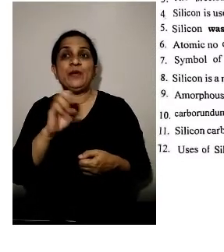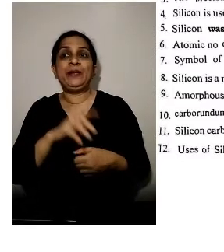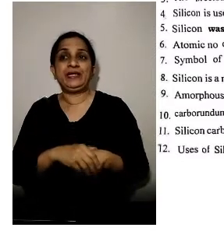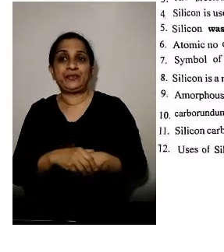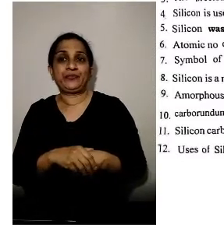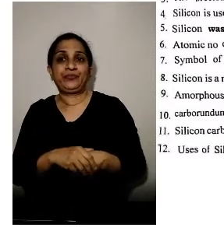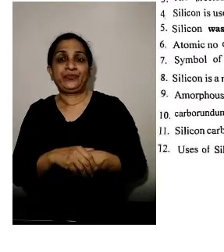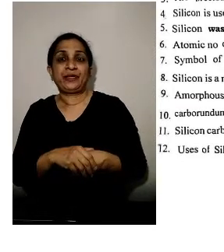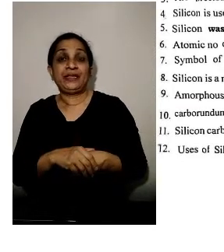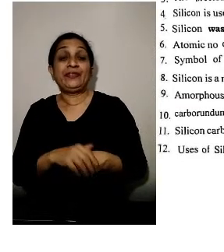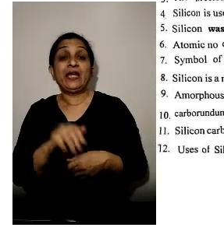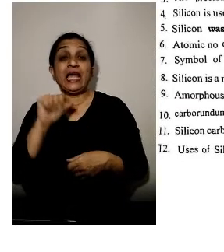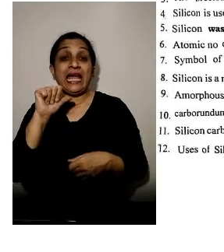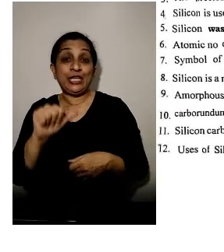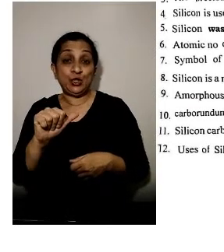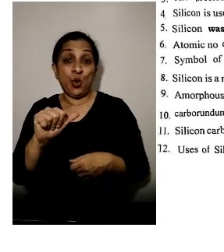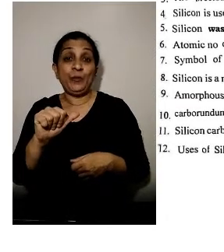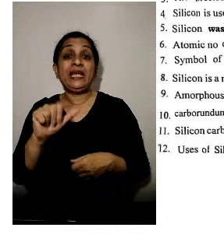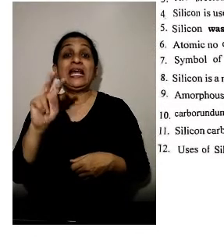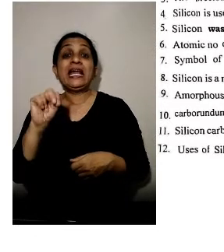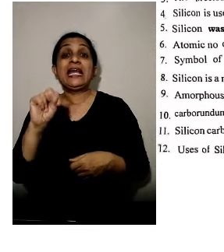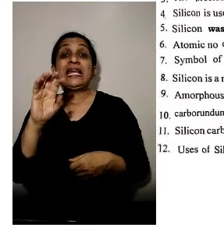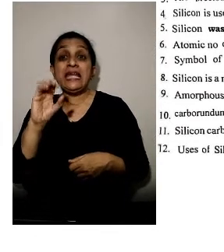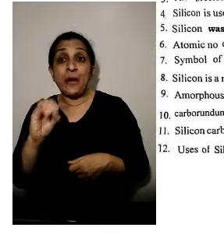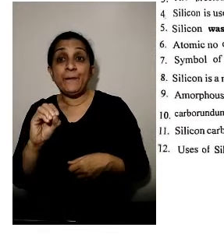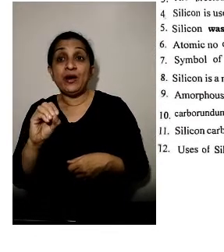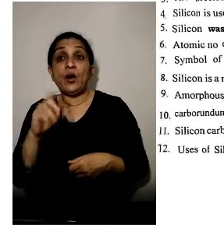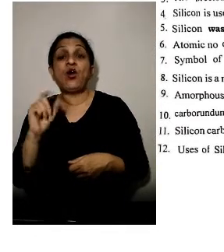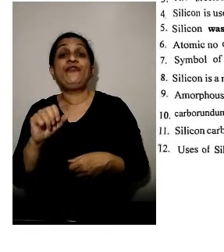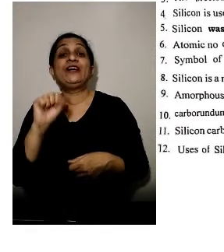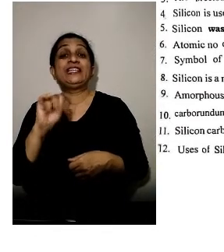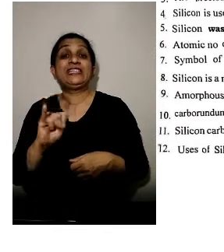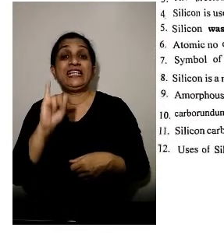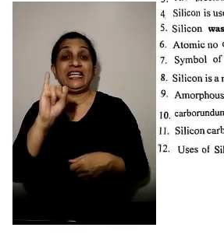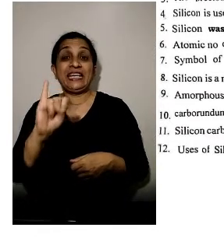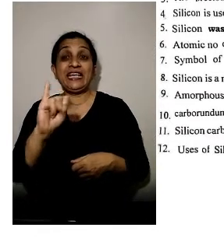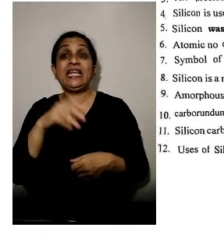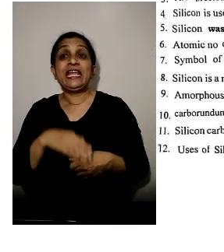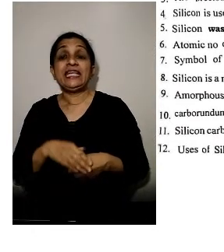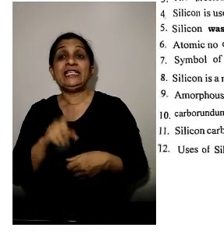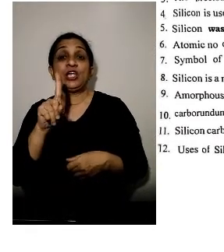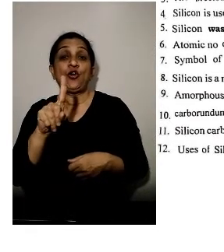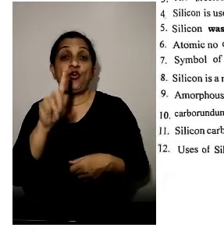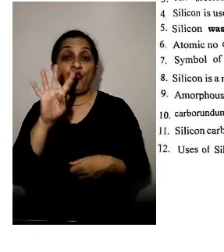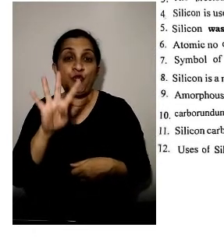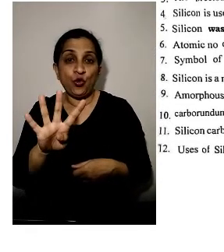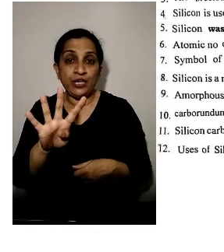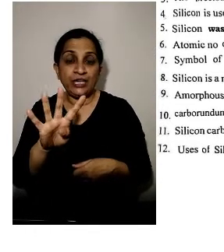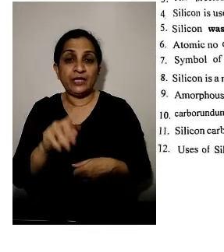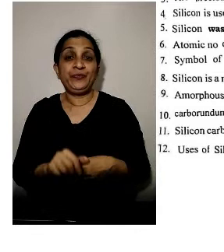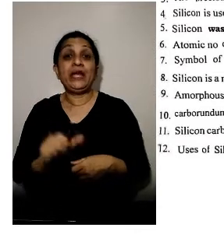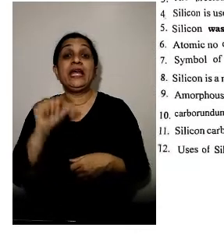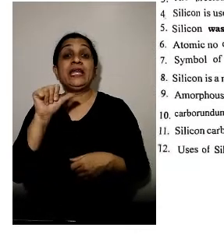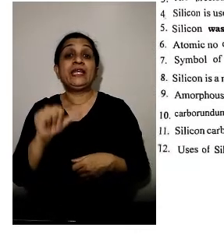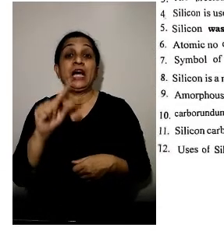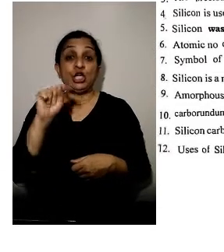element then the atomic number of silicon is 14